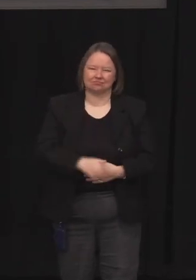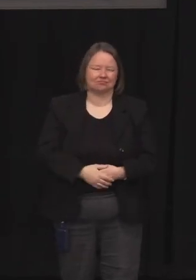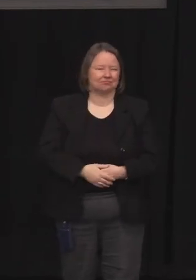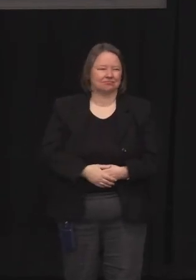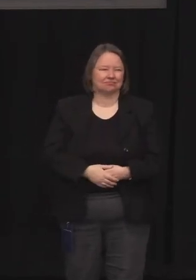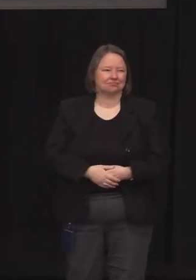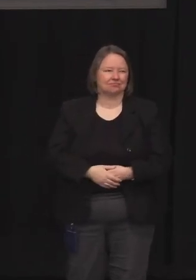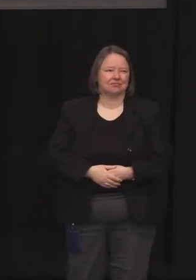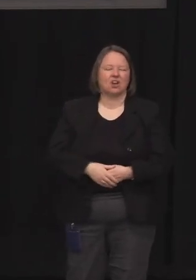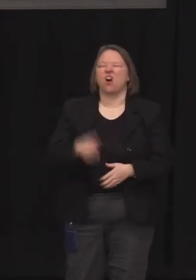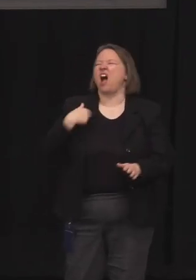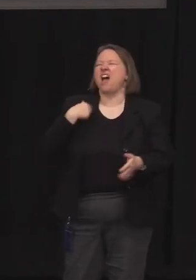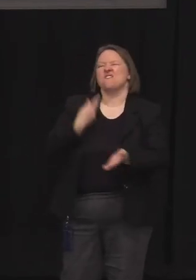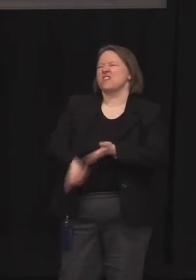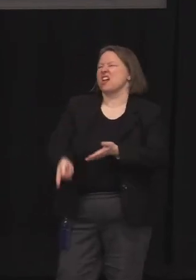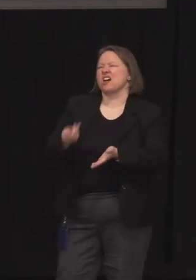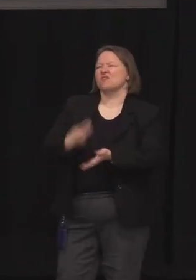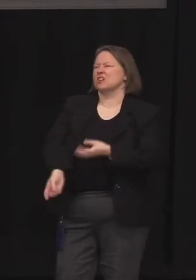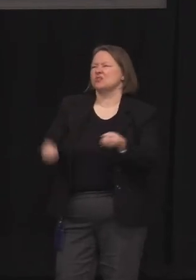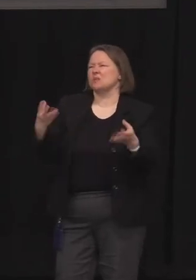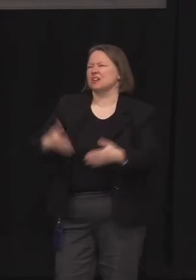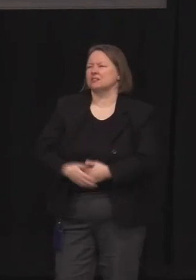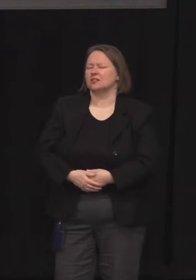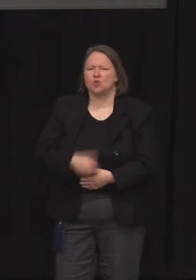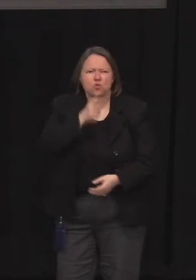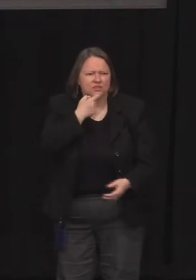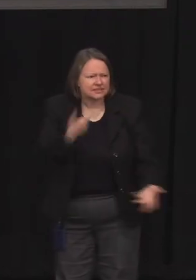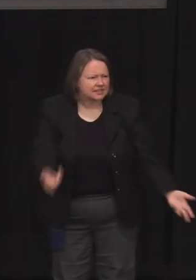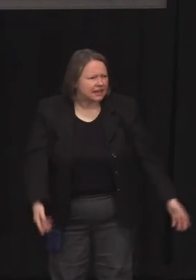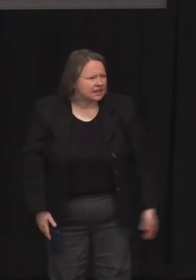How about I'm too much of a failure? Says who?